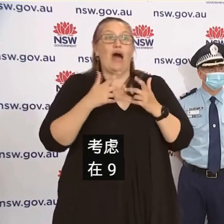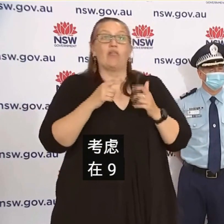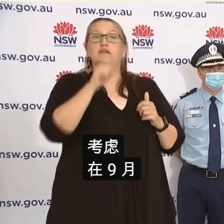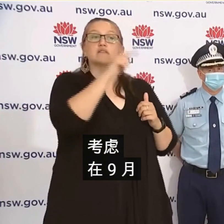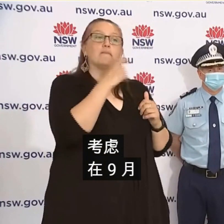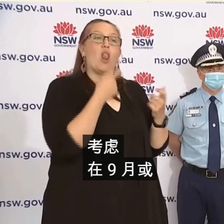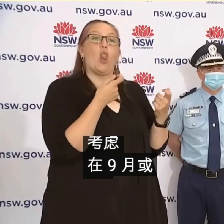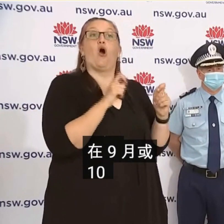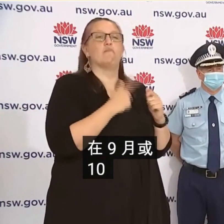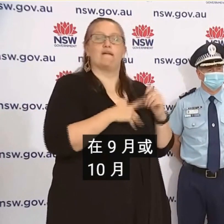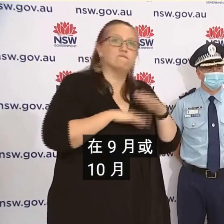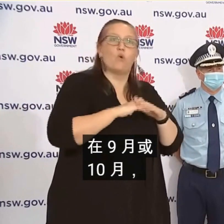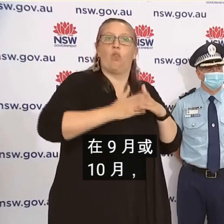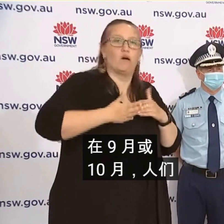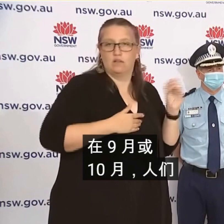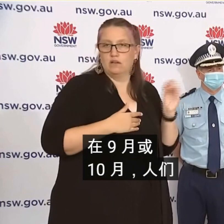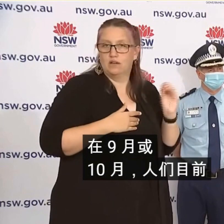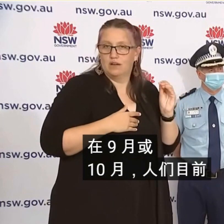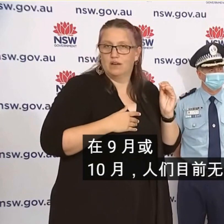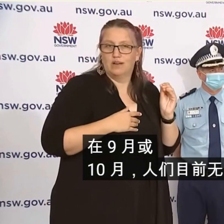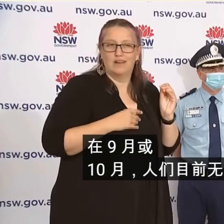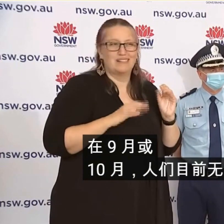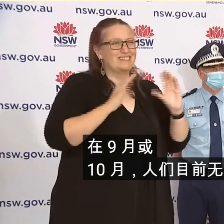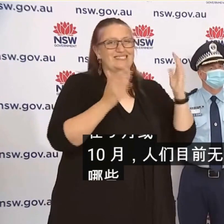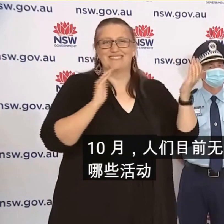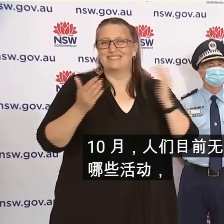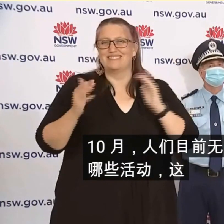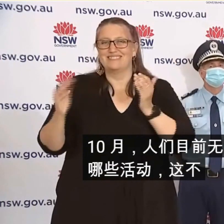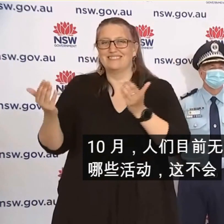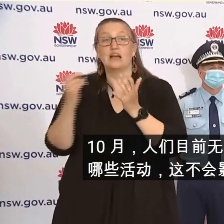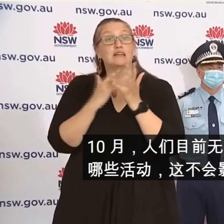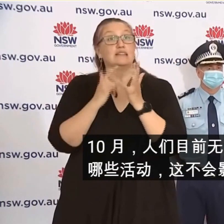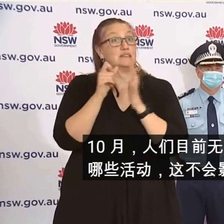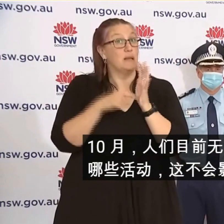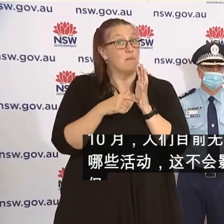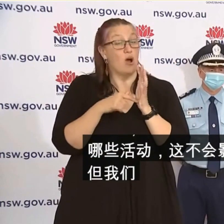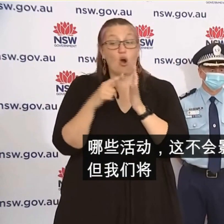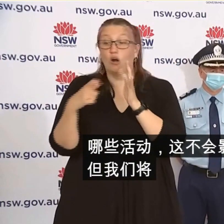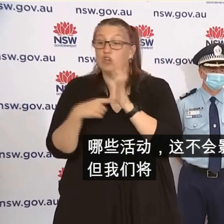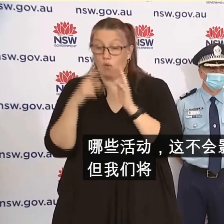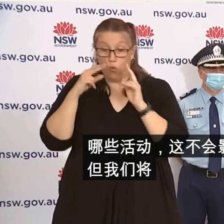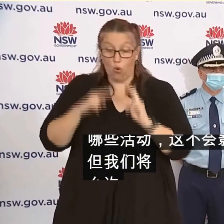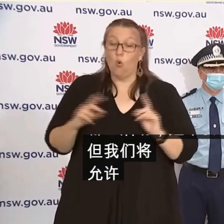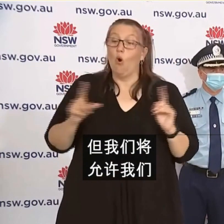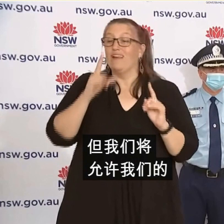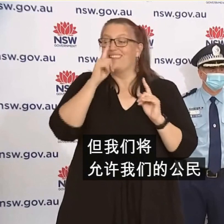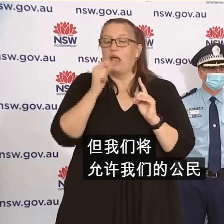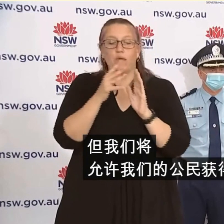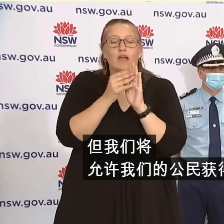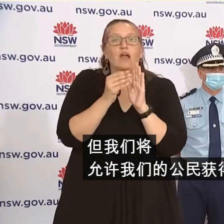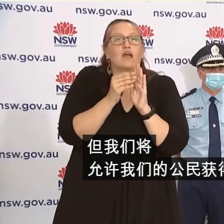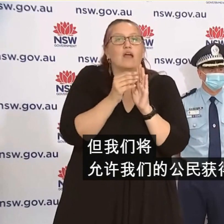at an activity in September or October, which people currently can't do, which won't impact on the case numbers, but will allow